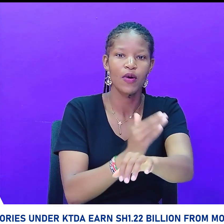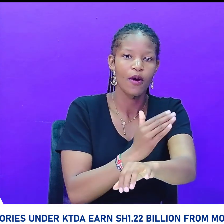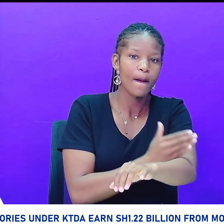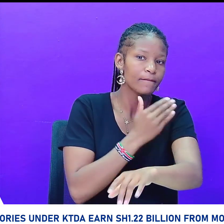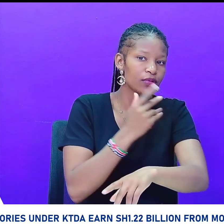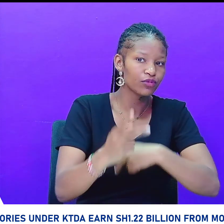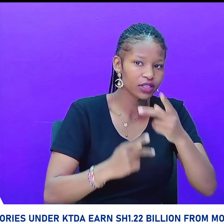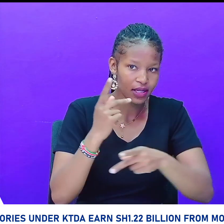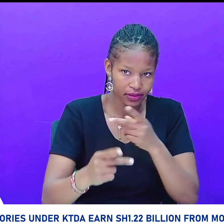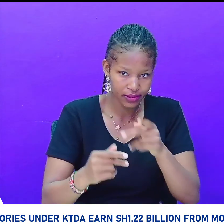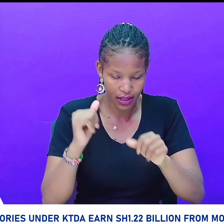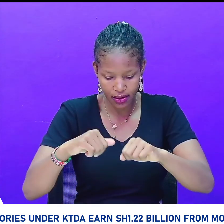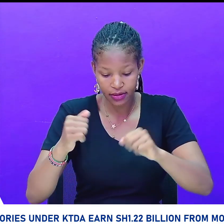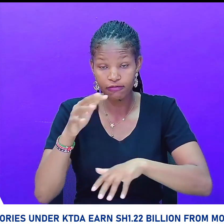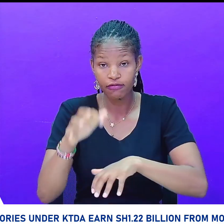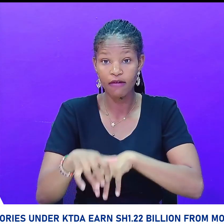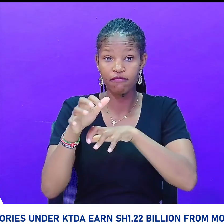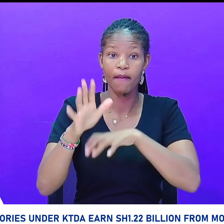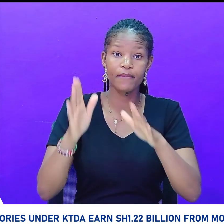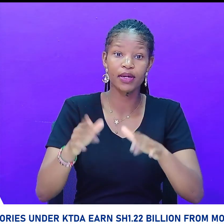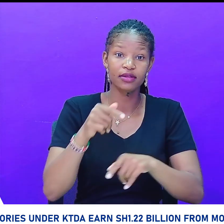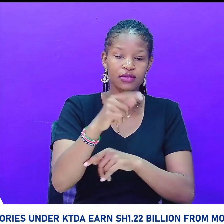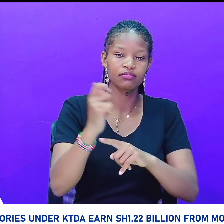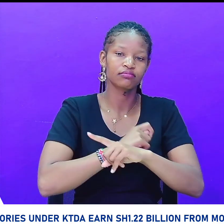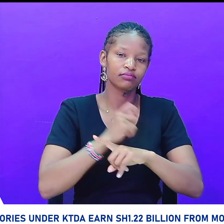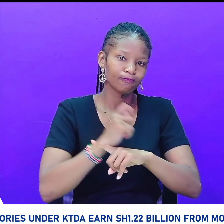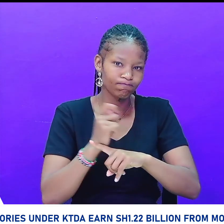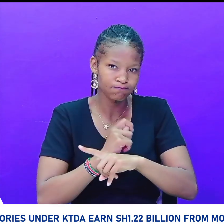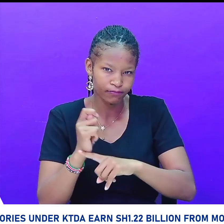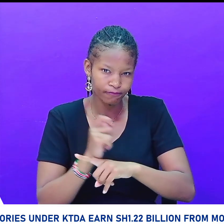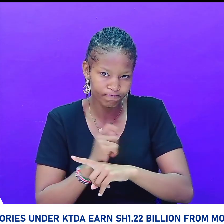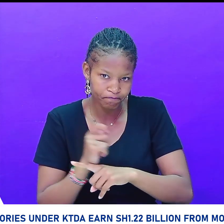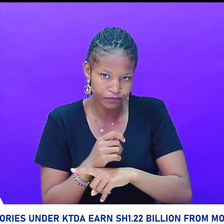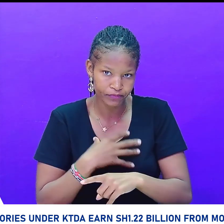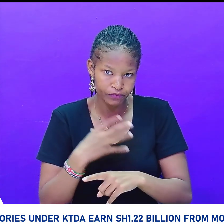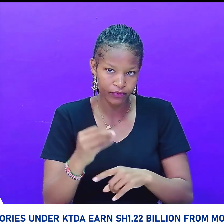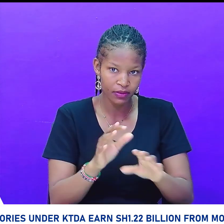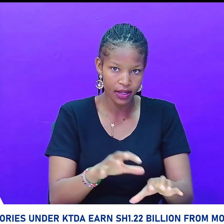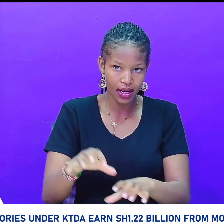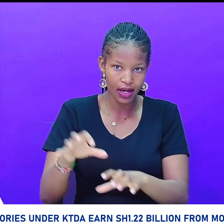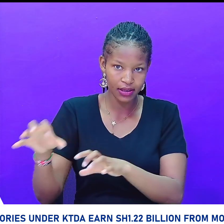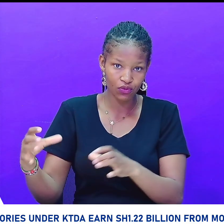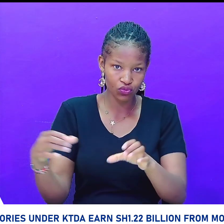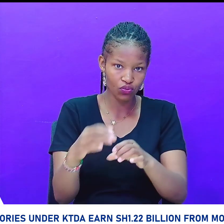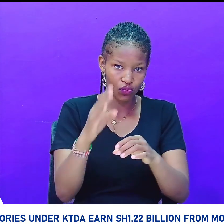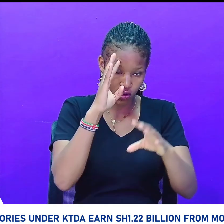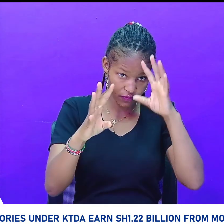continue supporting smallholder factories with improved processing facilities, farmer training, and